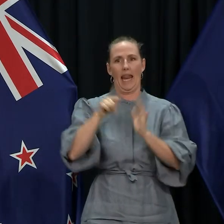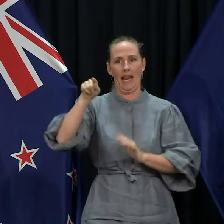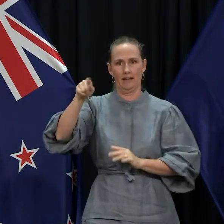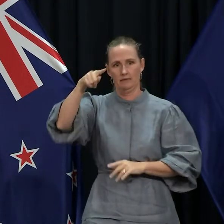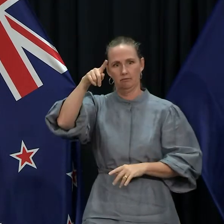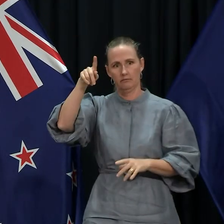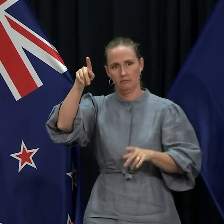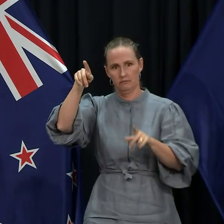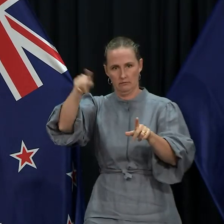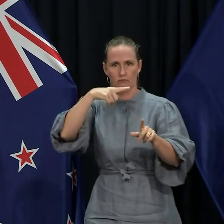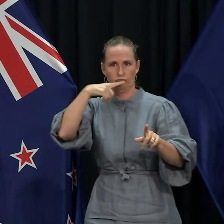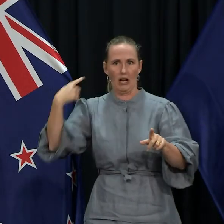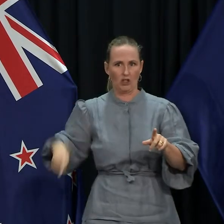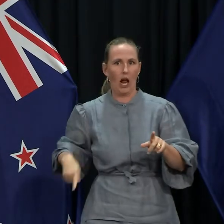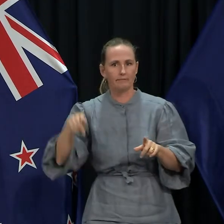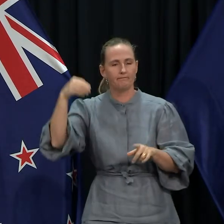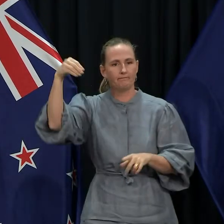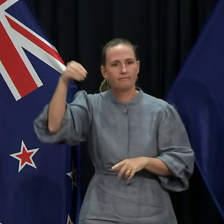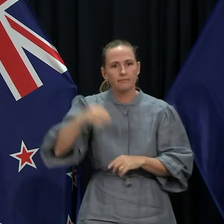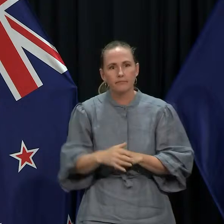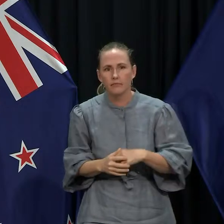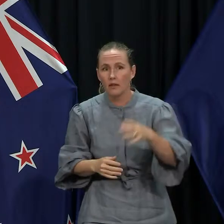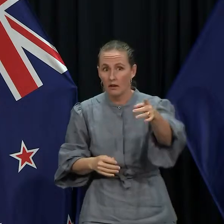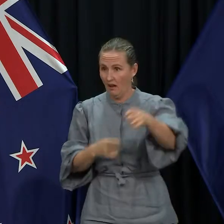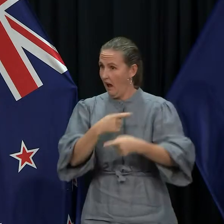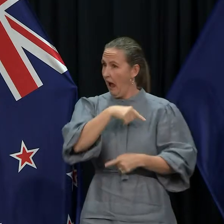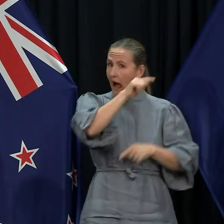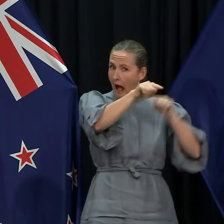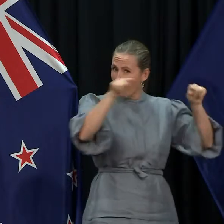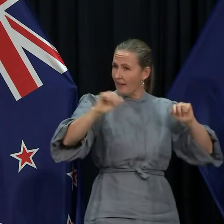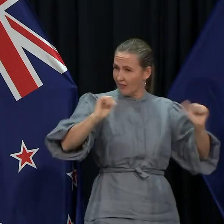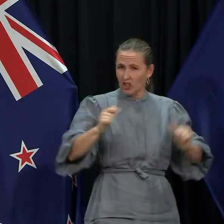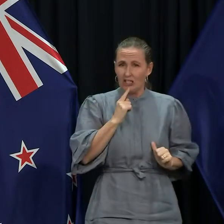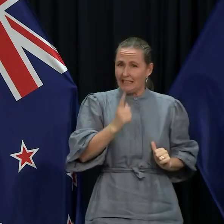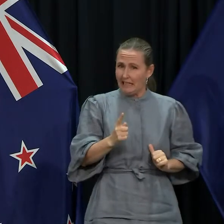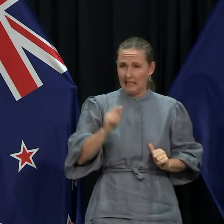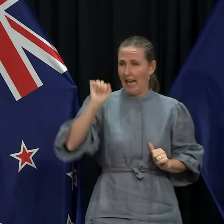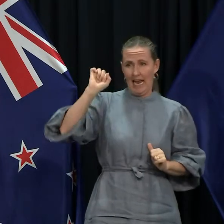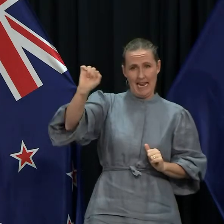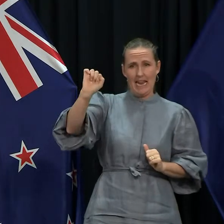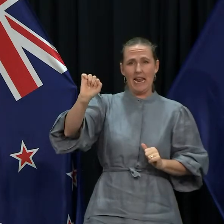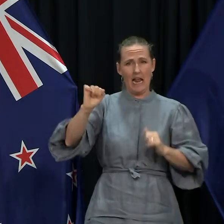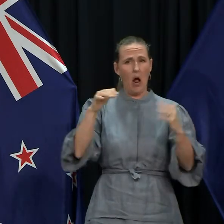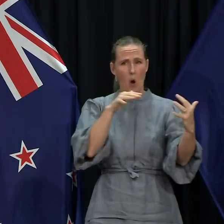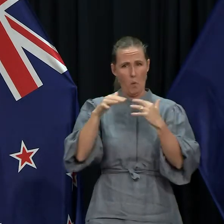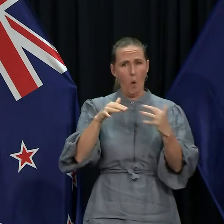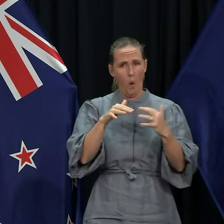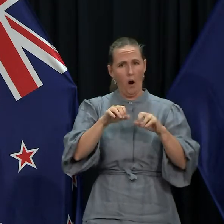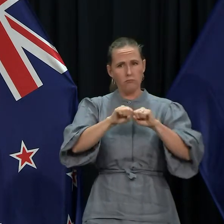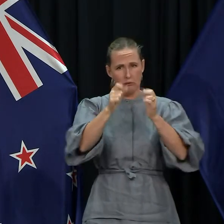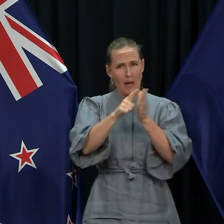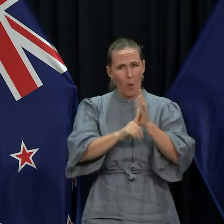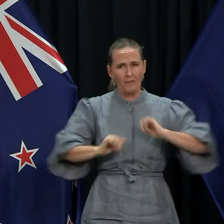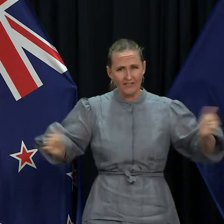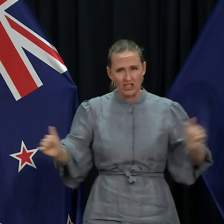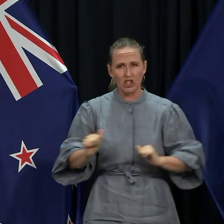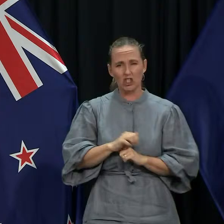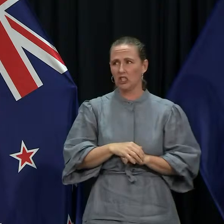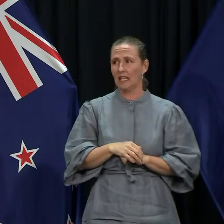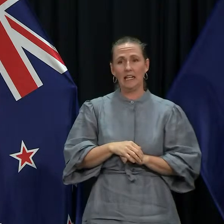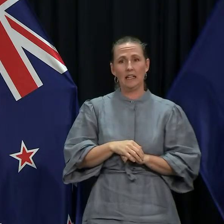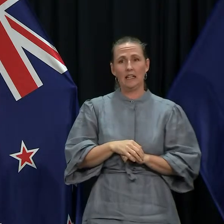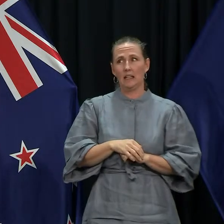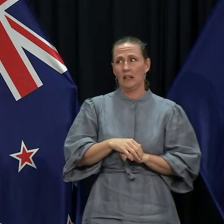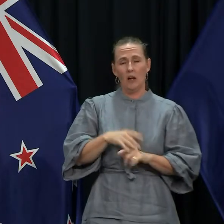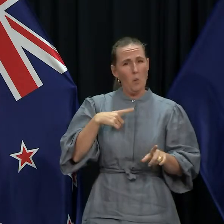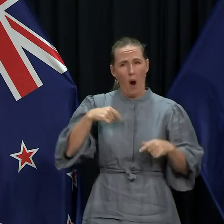All of our other Five Eyes partners have called Vladimir Putin a war criminal. Why are we so different? We're not different. We're not different at